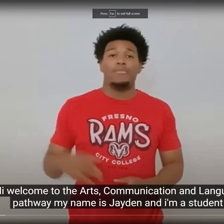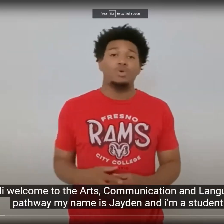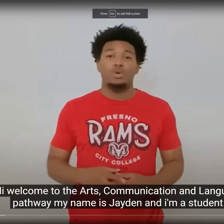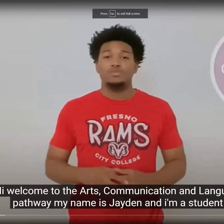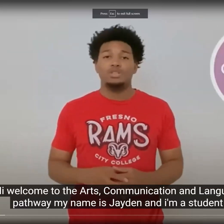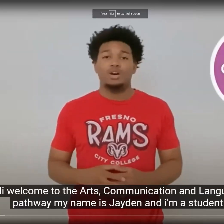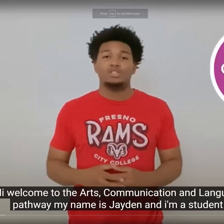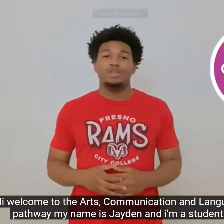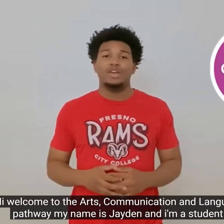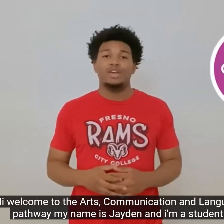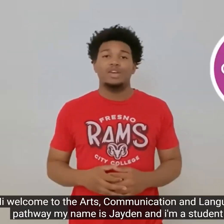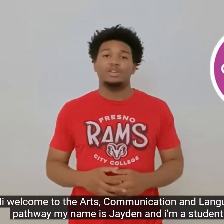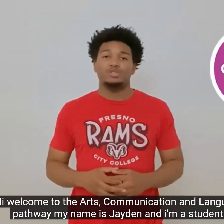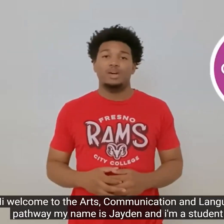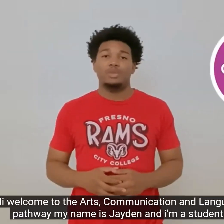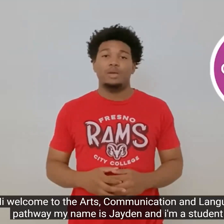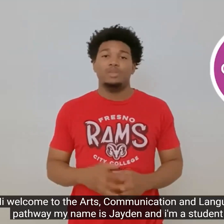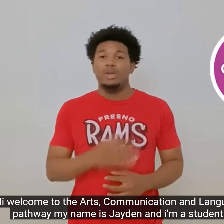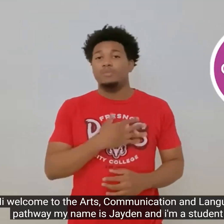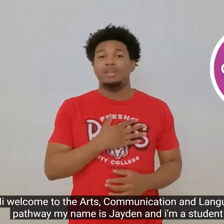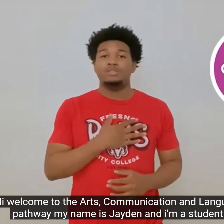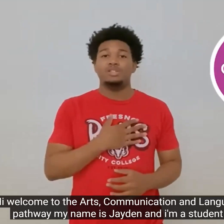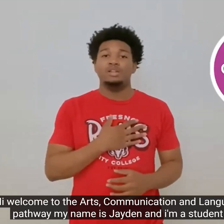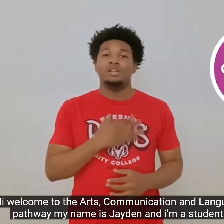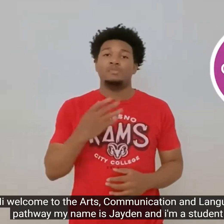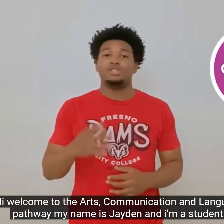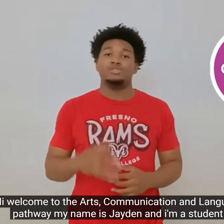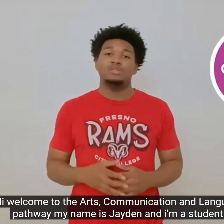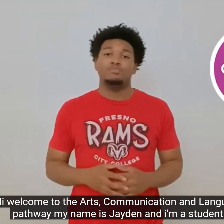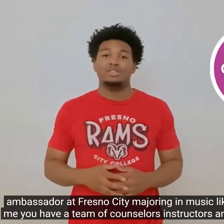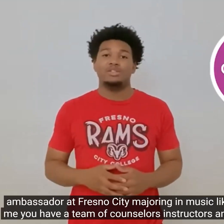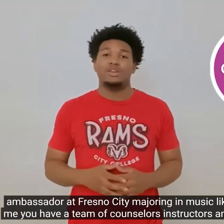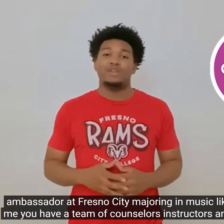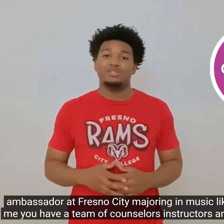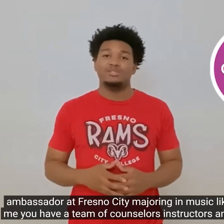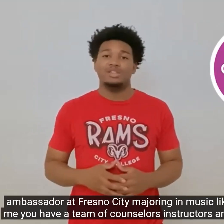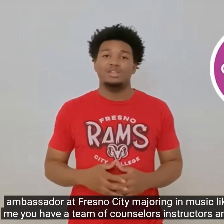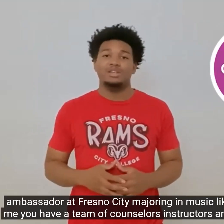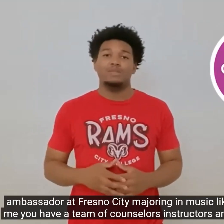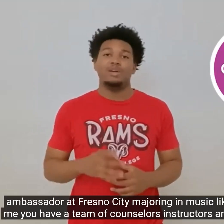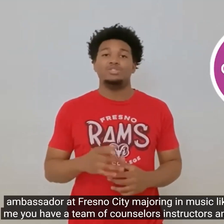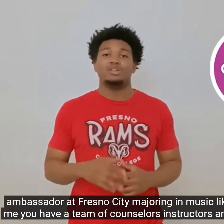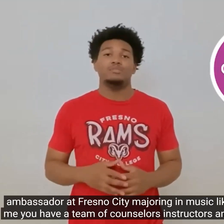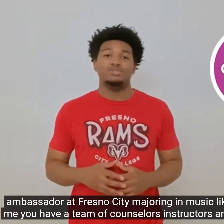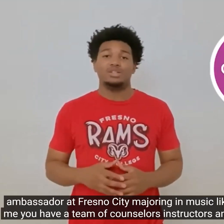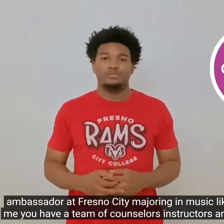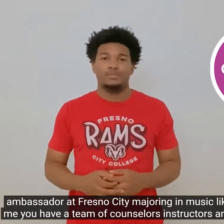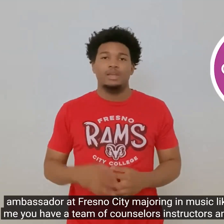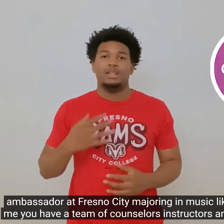Hi, welcome to the Arts Communication and Language Pathway. My name is Disney and I'm a student ambassador at Fresno City,